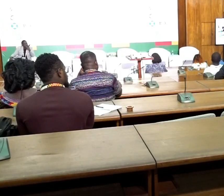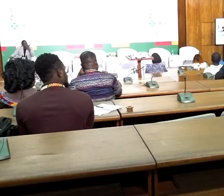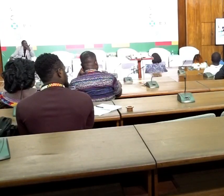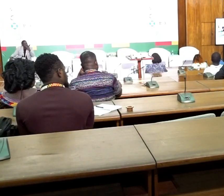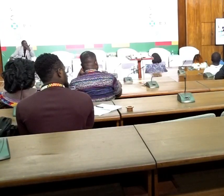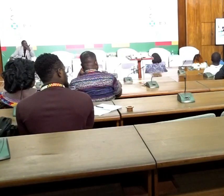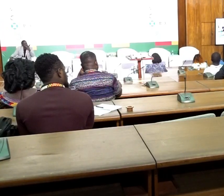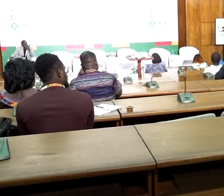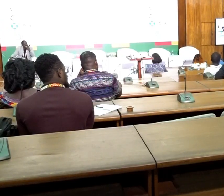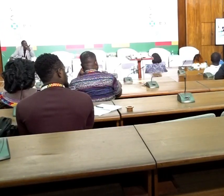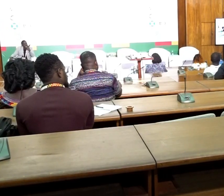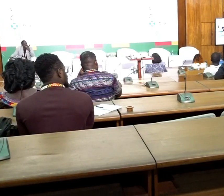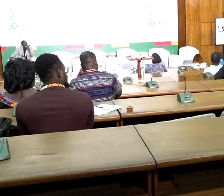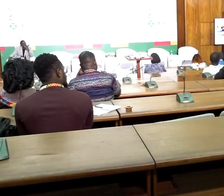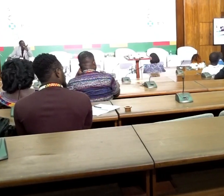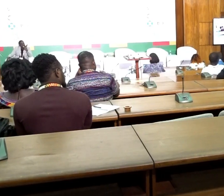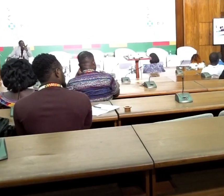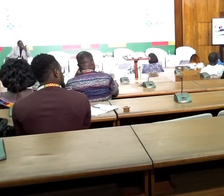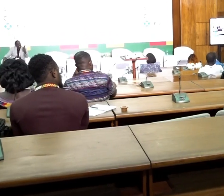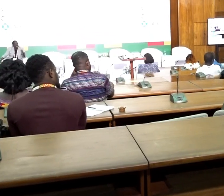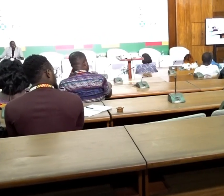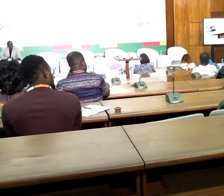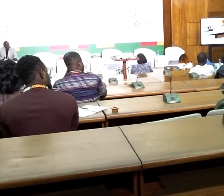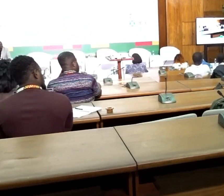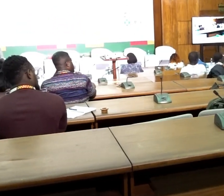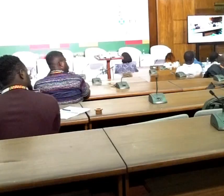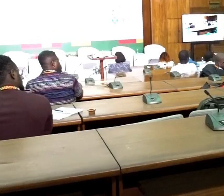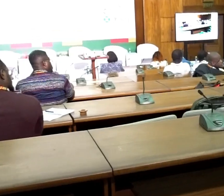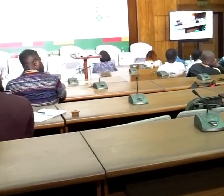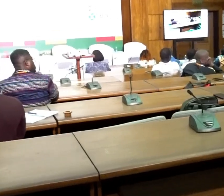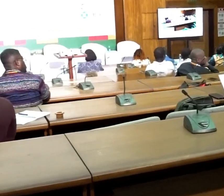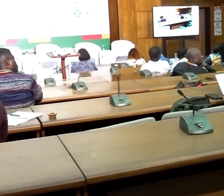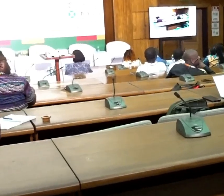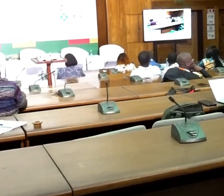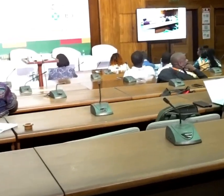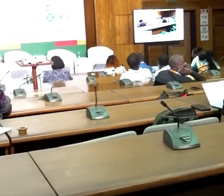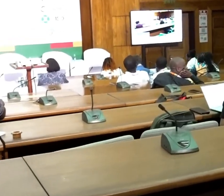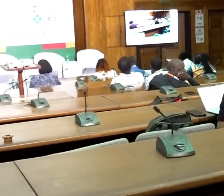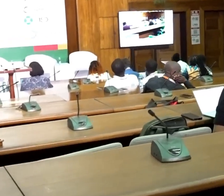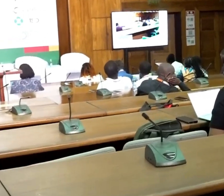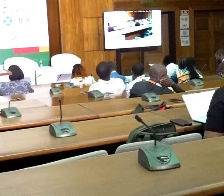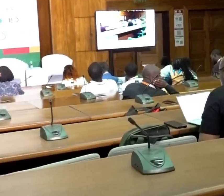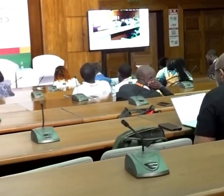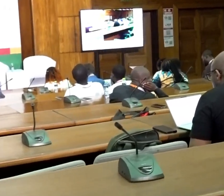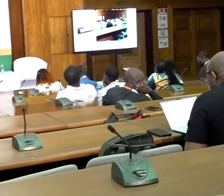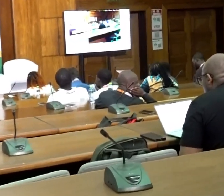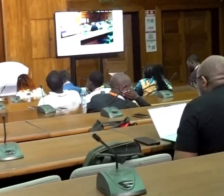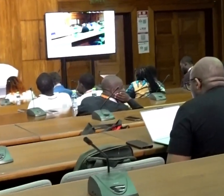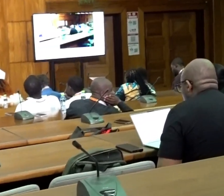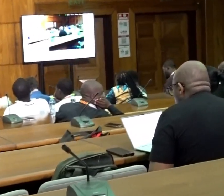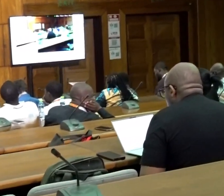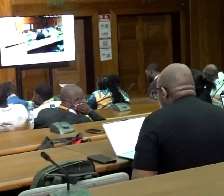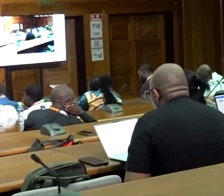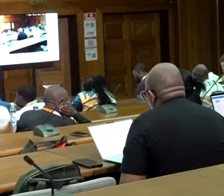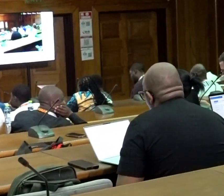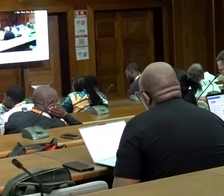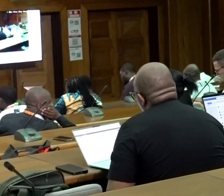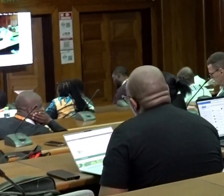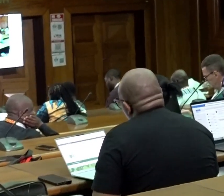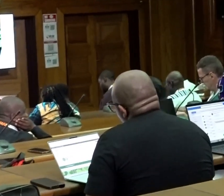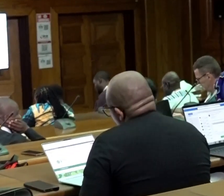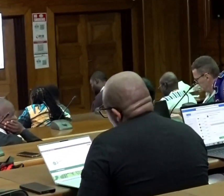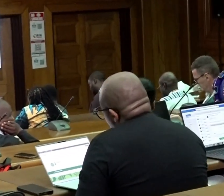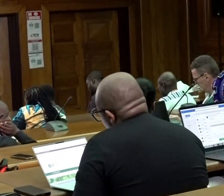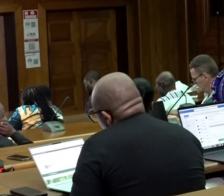Thank you. My name is Charmaine Picardo, and I'm also with SAF-AIDS, but the regional office based in Harare, Zimbabwe. But my